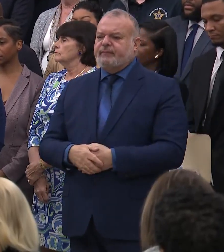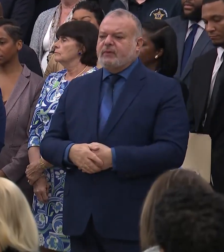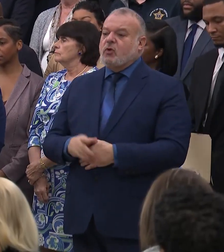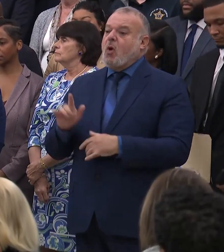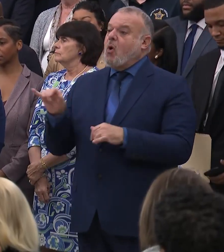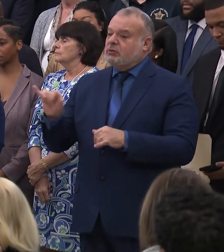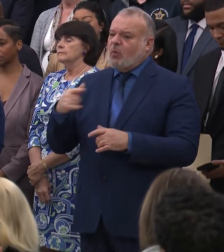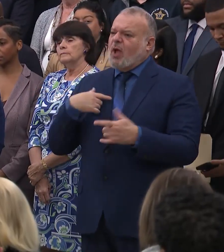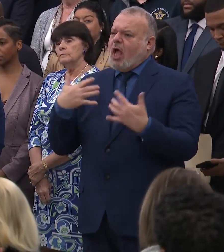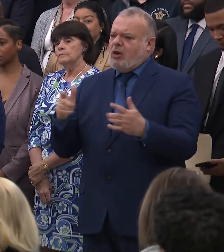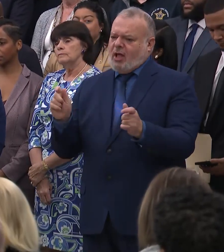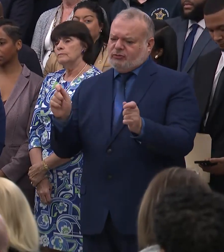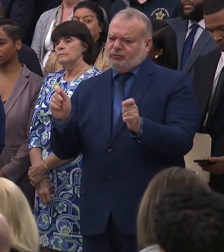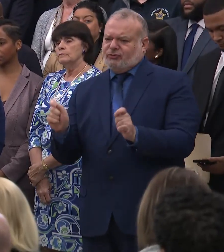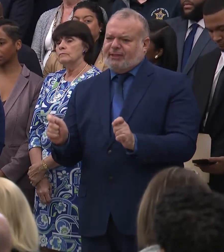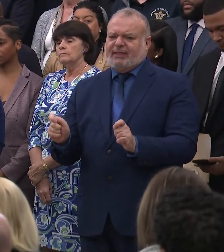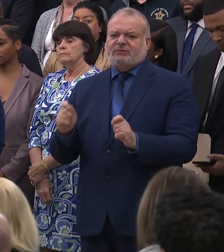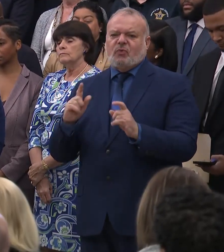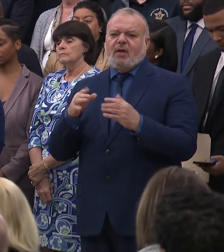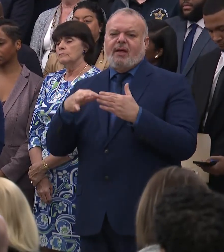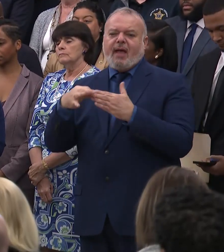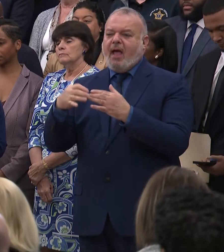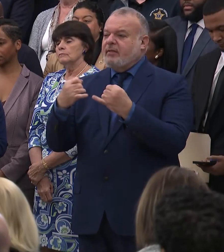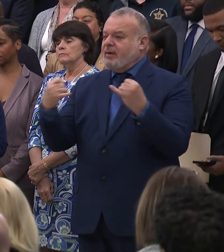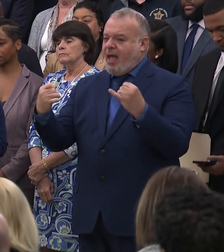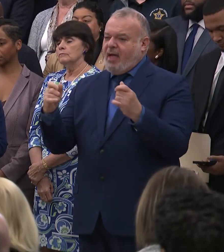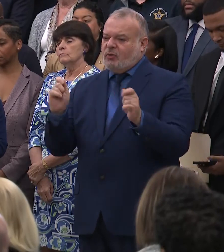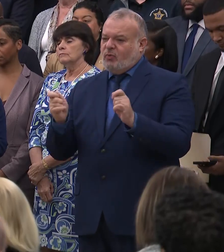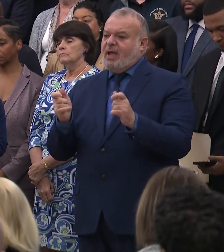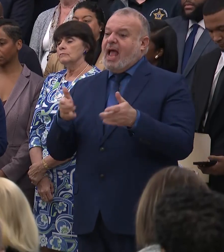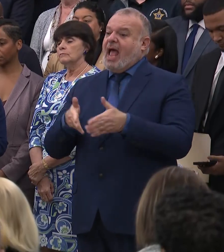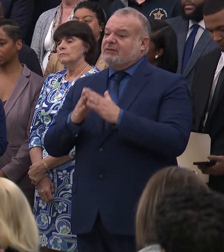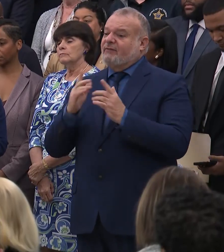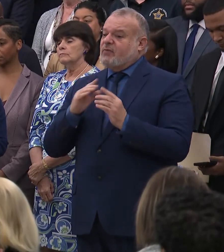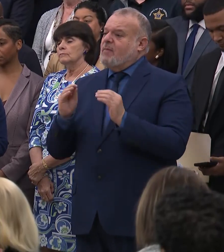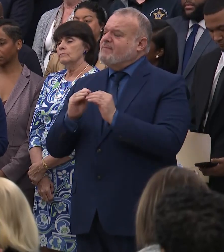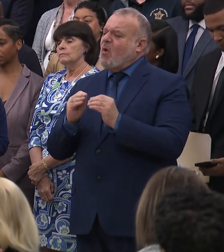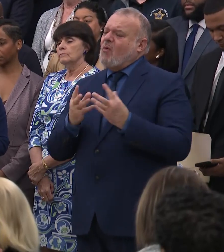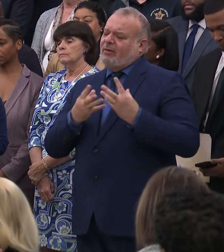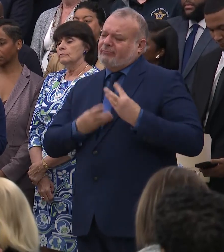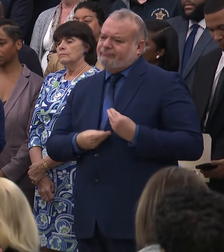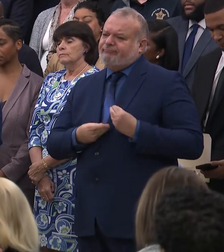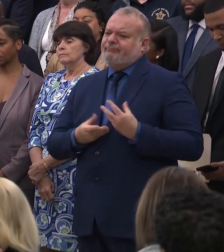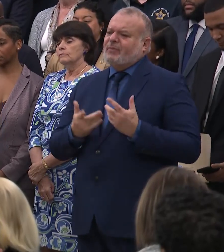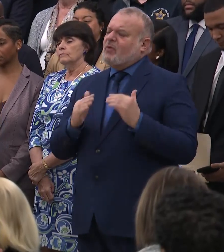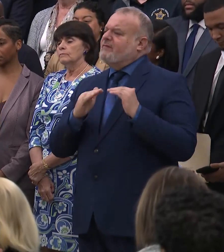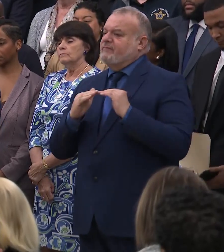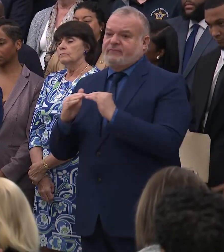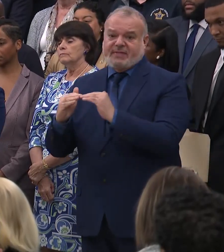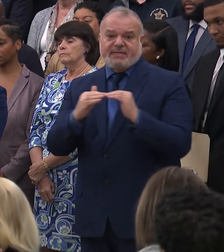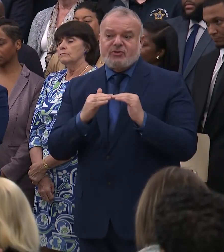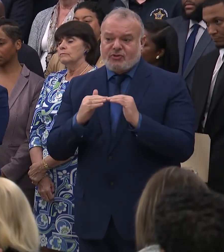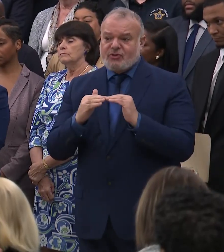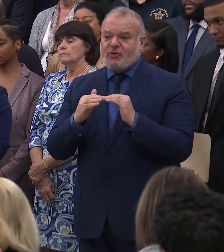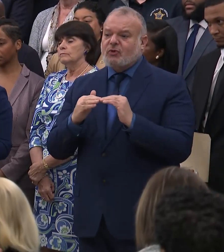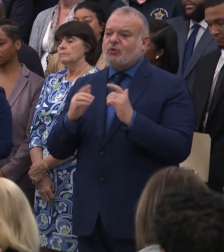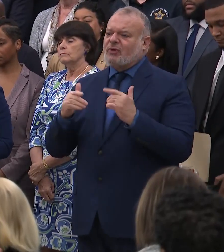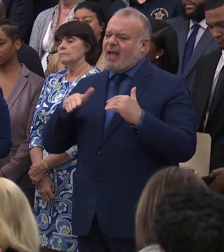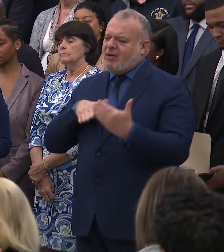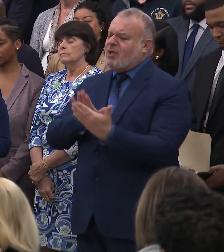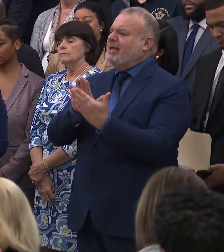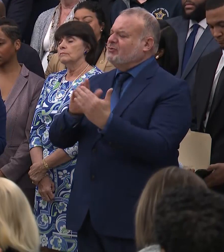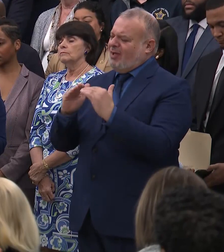for fairness and compassion and address inequities. To me, justice is